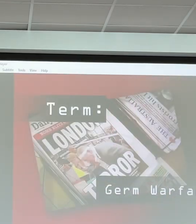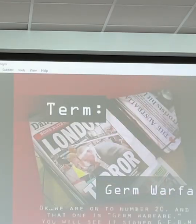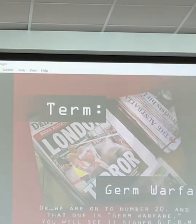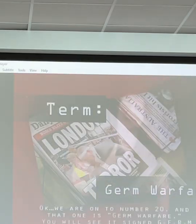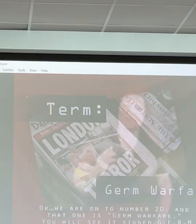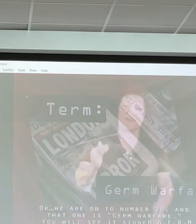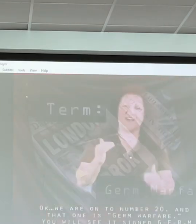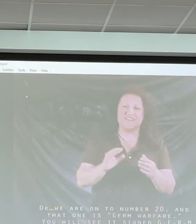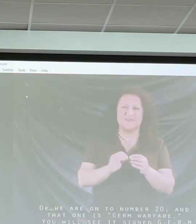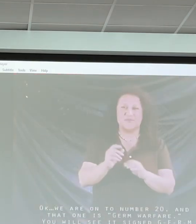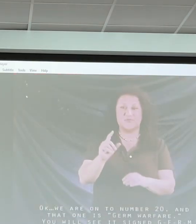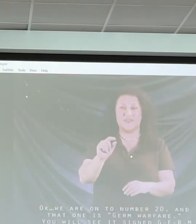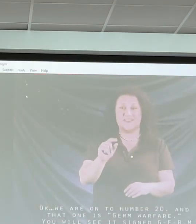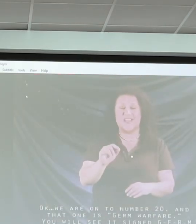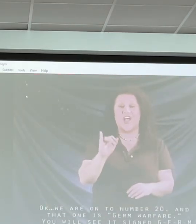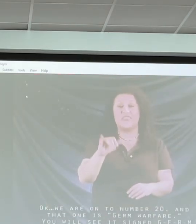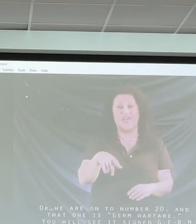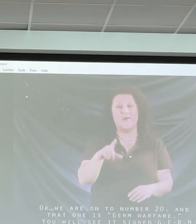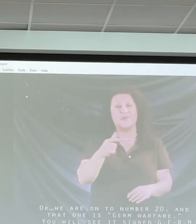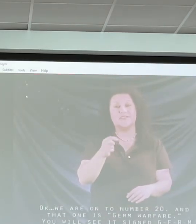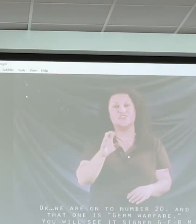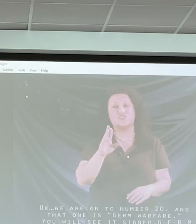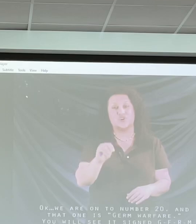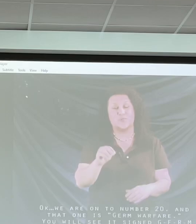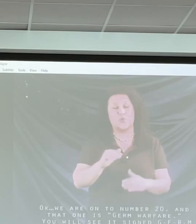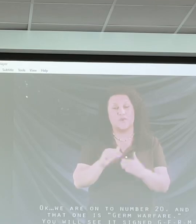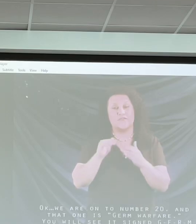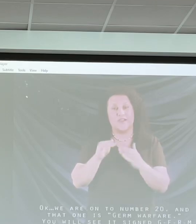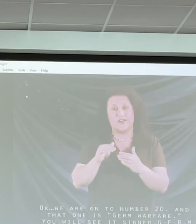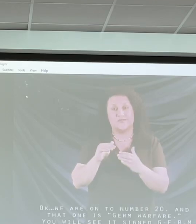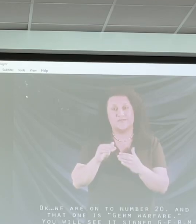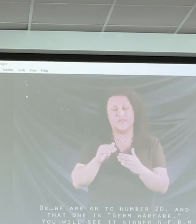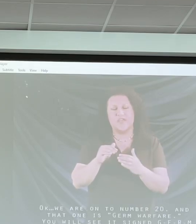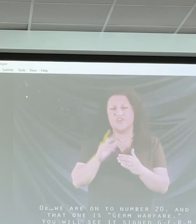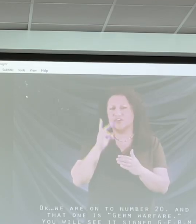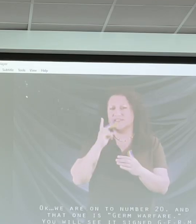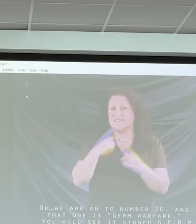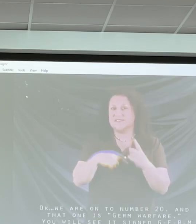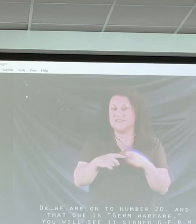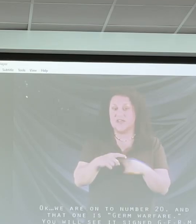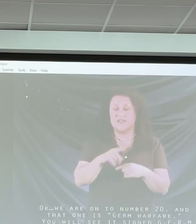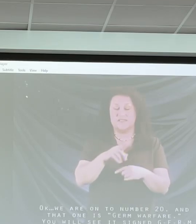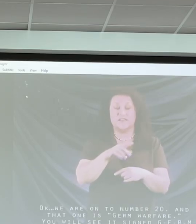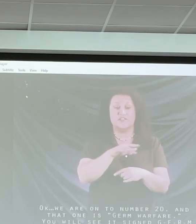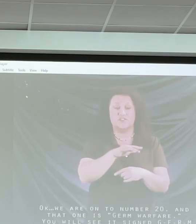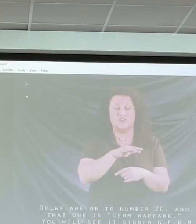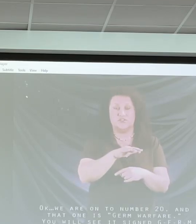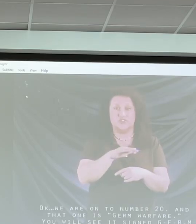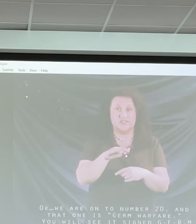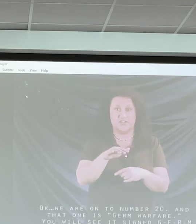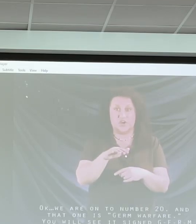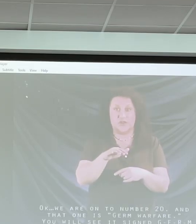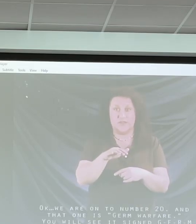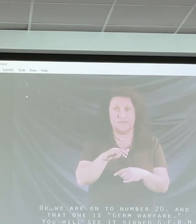Okay, we're on to number 20, and that one is germ warfare. You're going to see it signed G-E-R-M